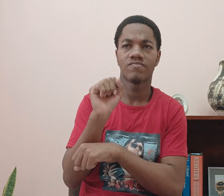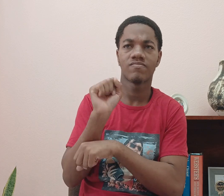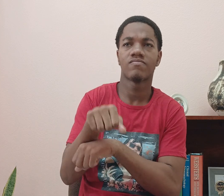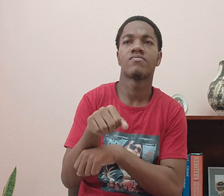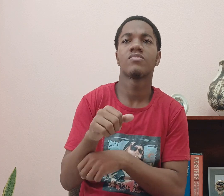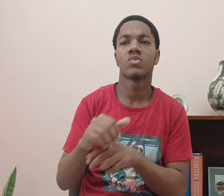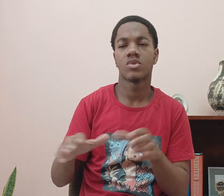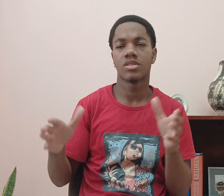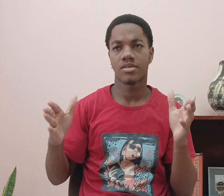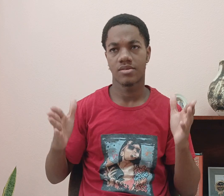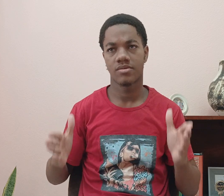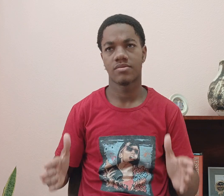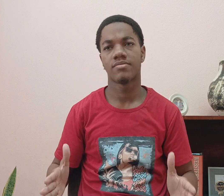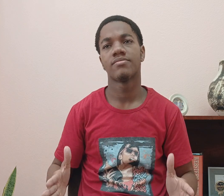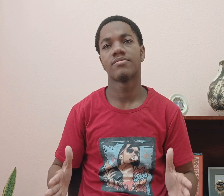Turn your eyes upon Jesus.